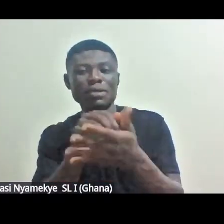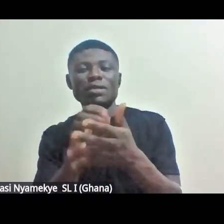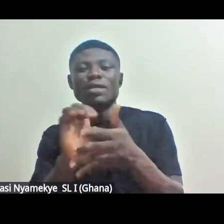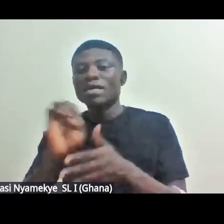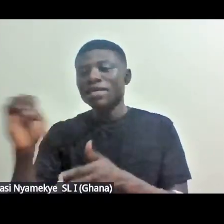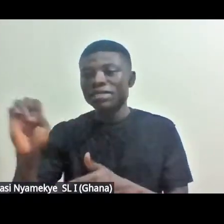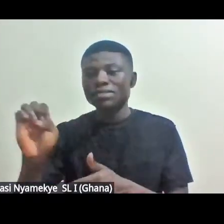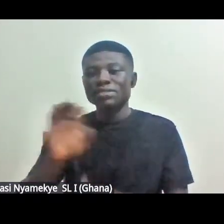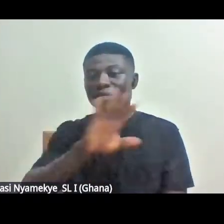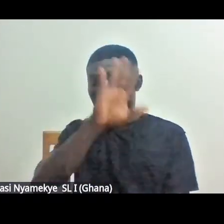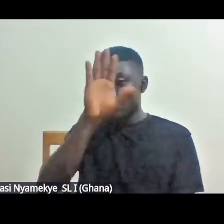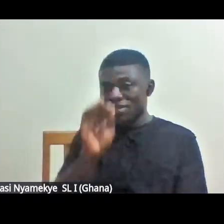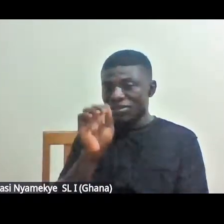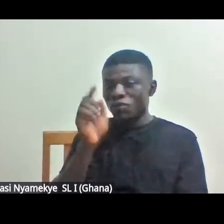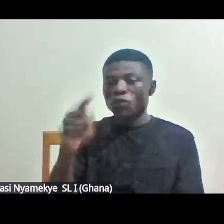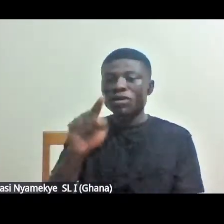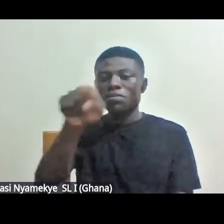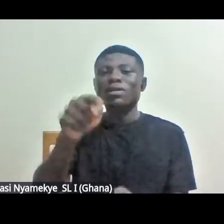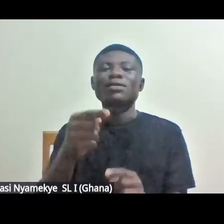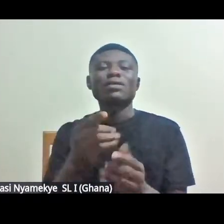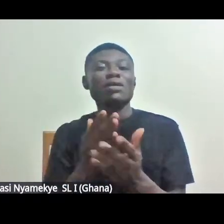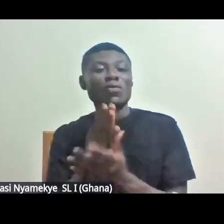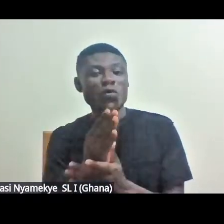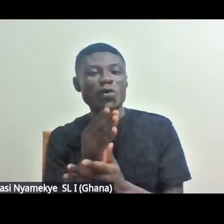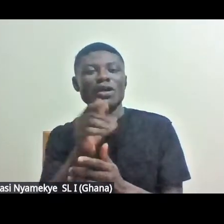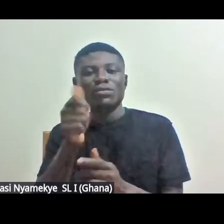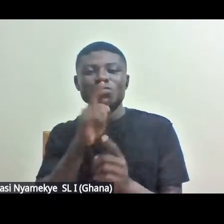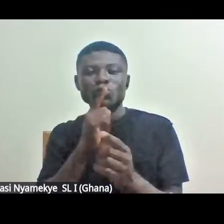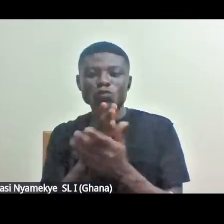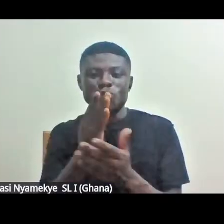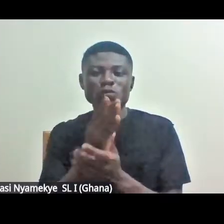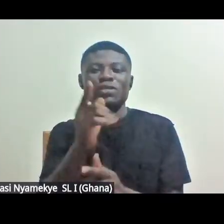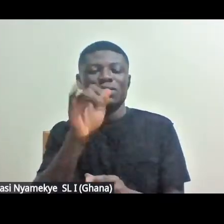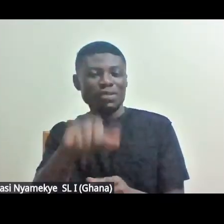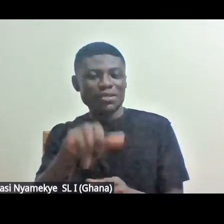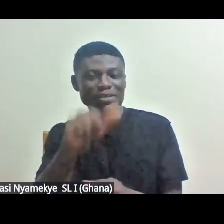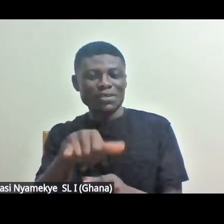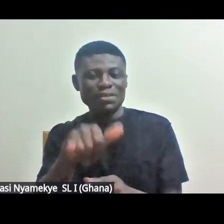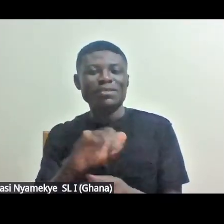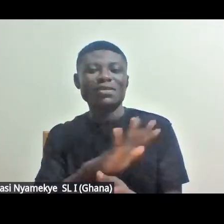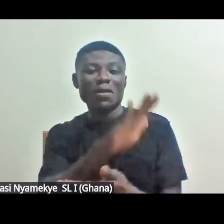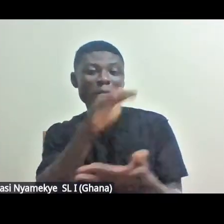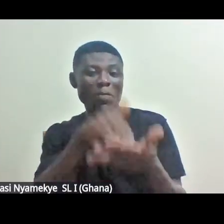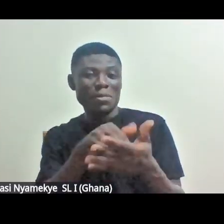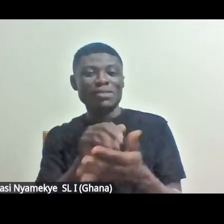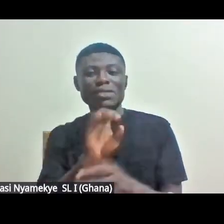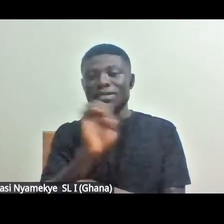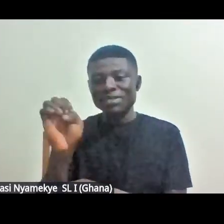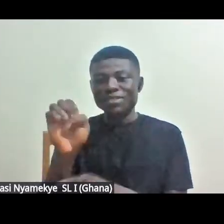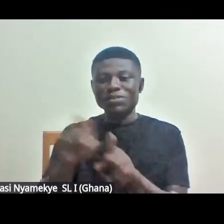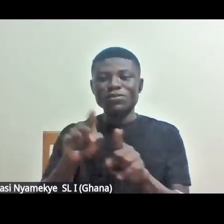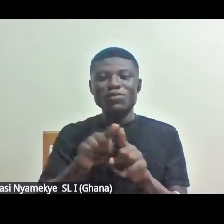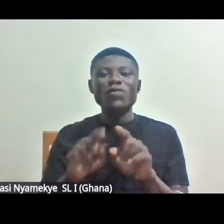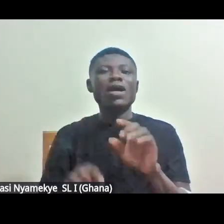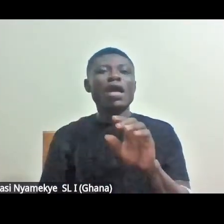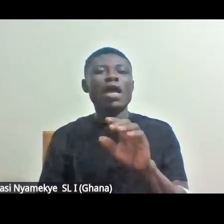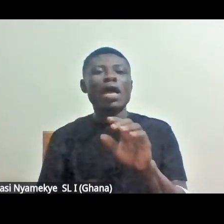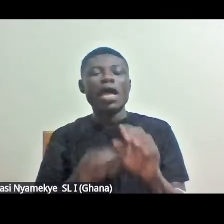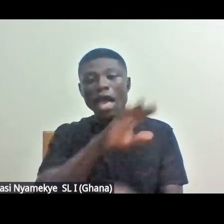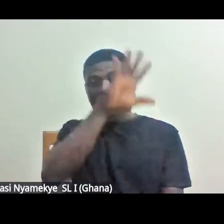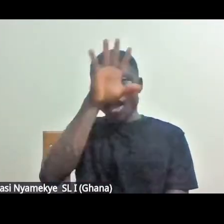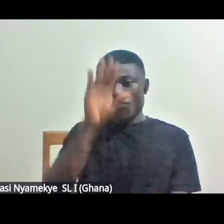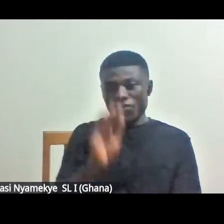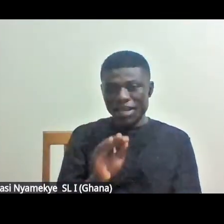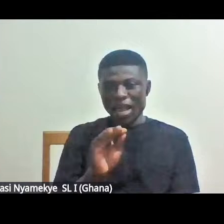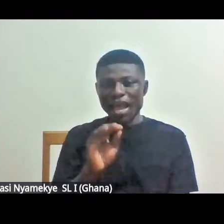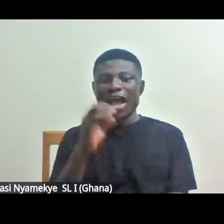when you come on, kindly correct us if that Yes, I got it. it's Middle East, Africa, and Europe. Fantastic.